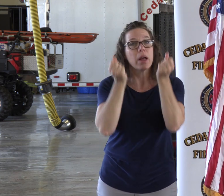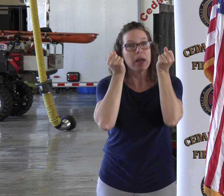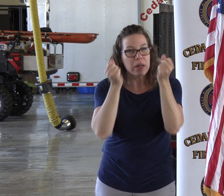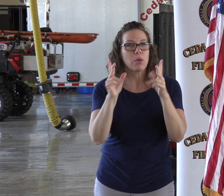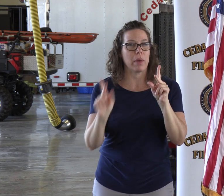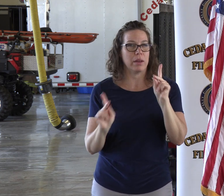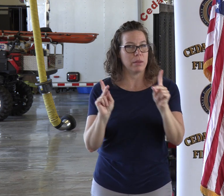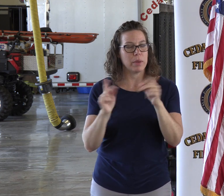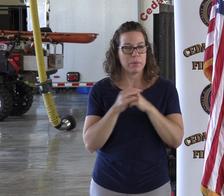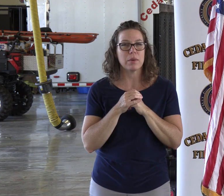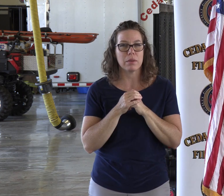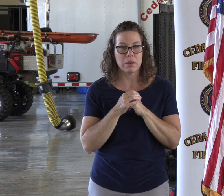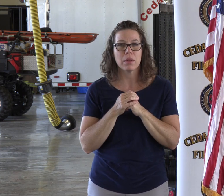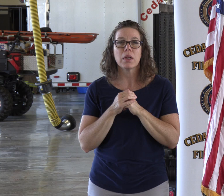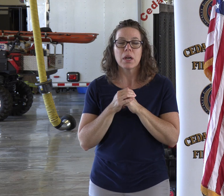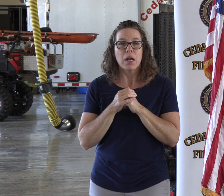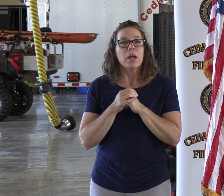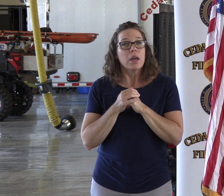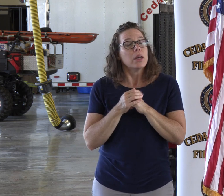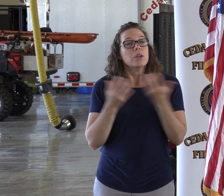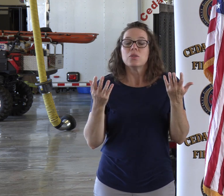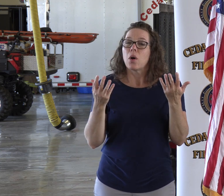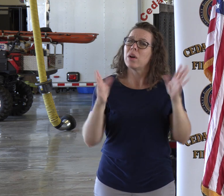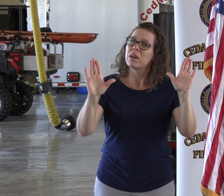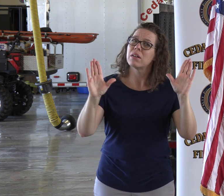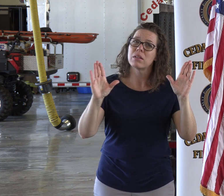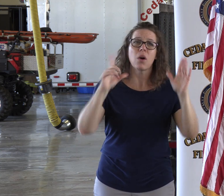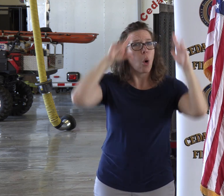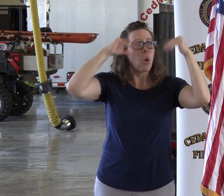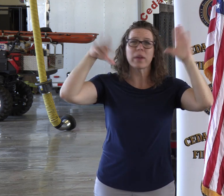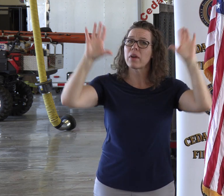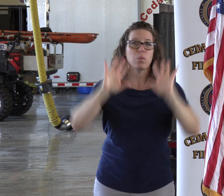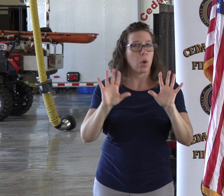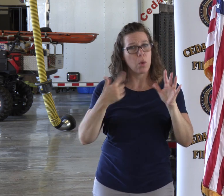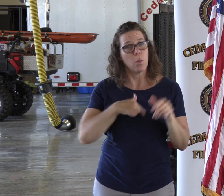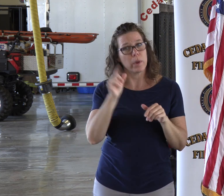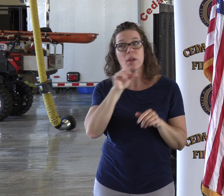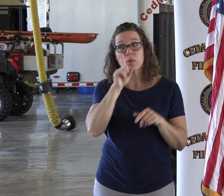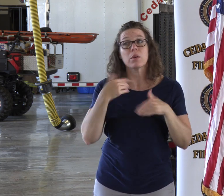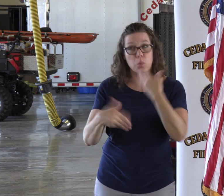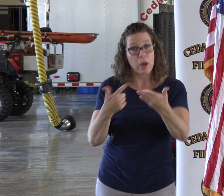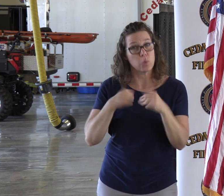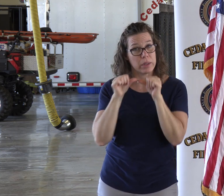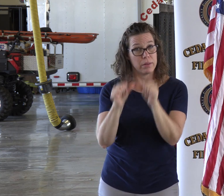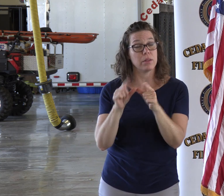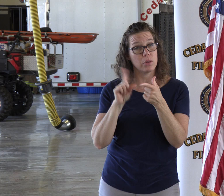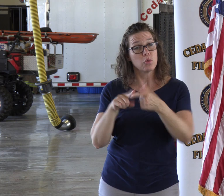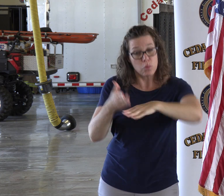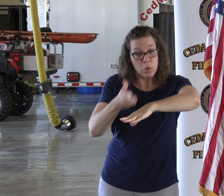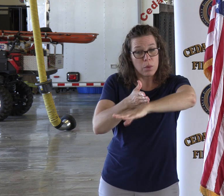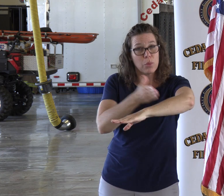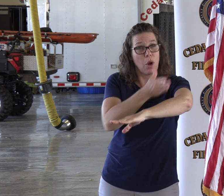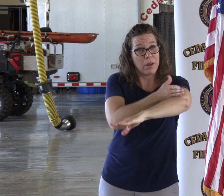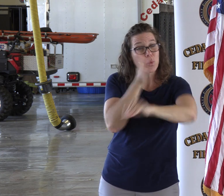in our community, and you can't give up hope. We're making real progress, and we'll continue to make real progress.